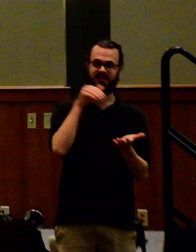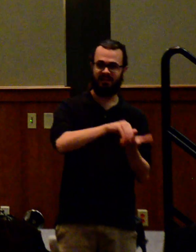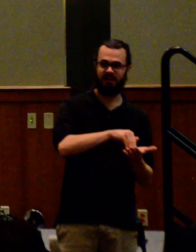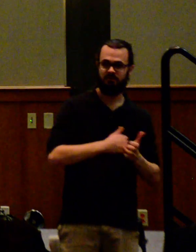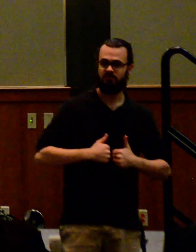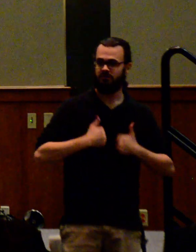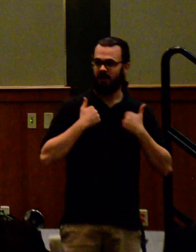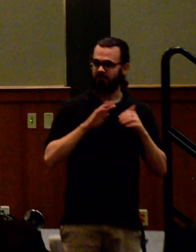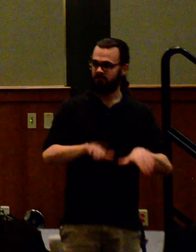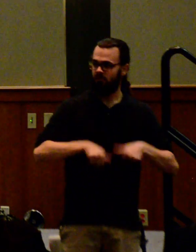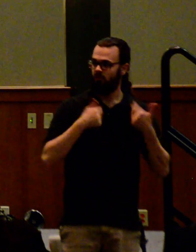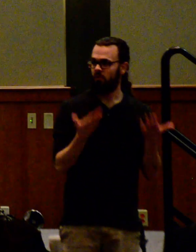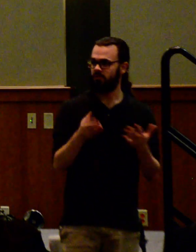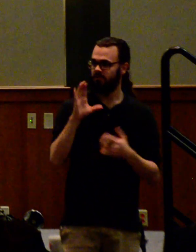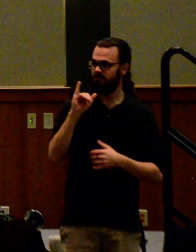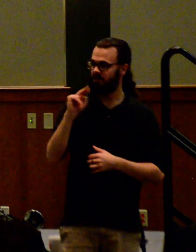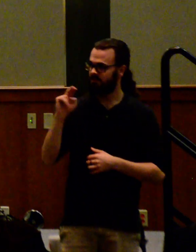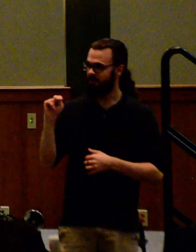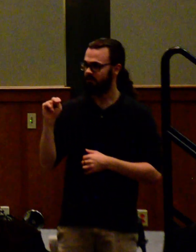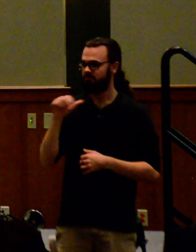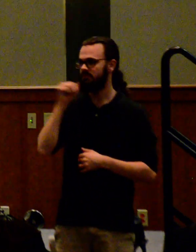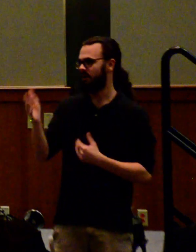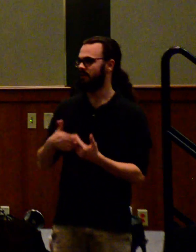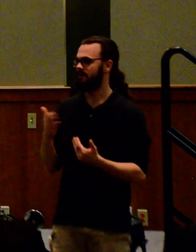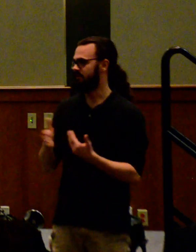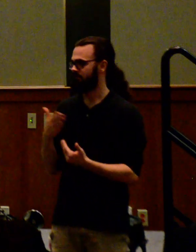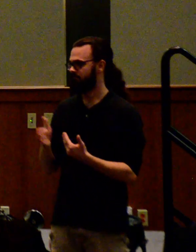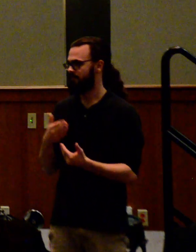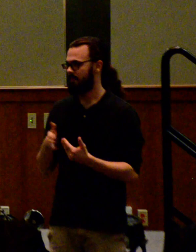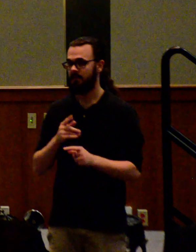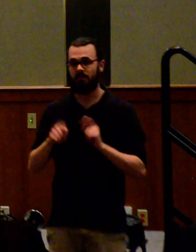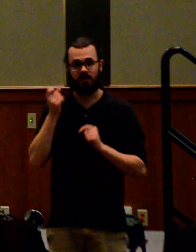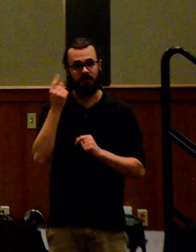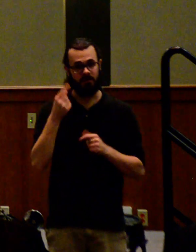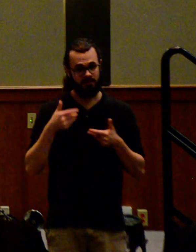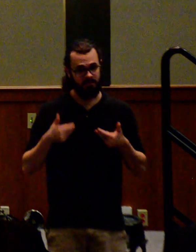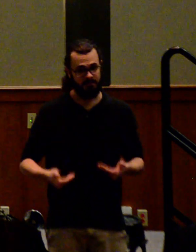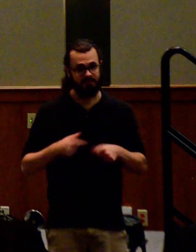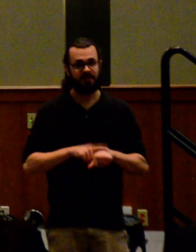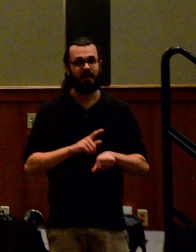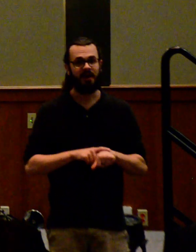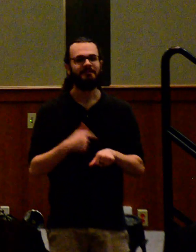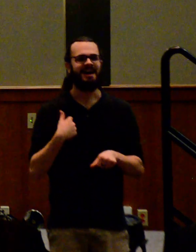This time, it was a totally different ball game. I was in charge. I was the captain now.